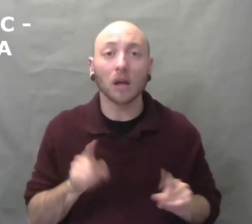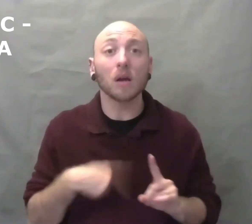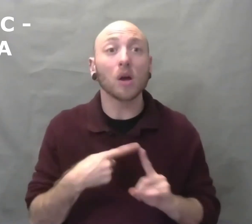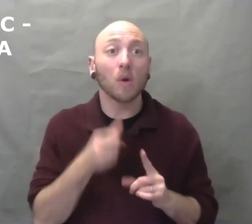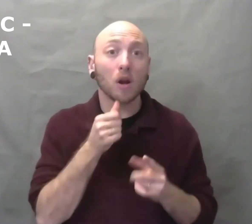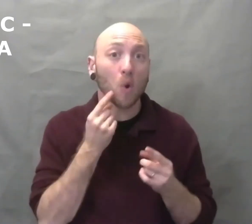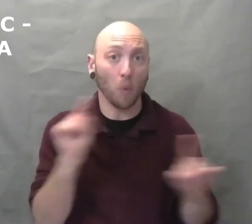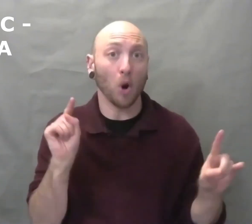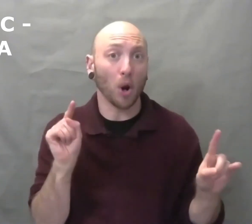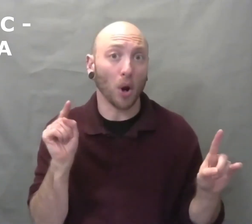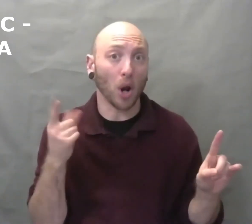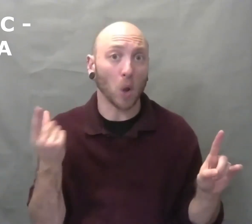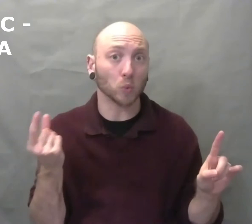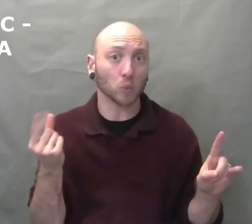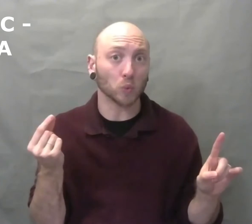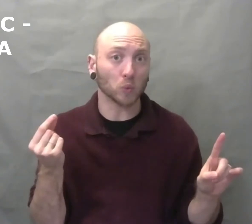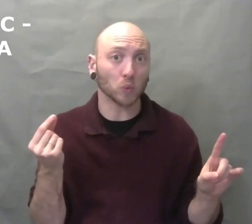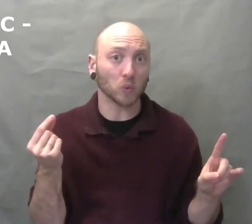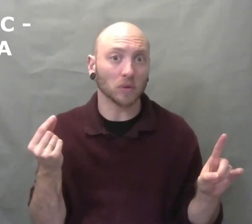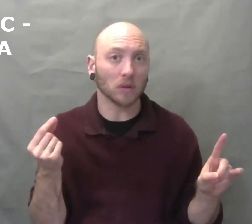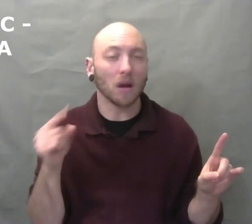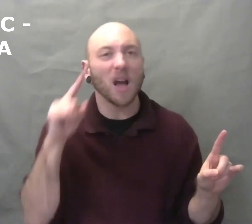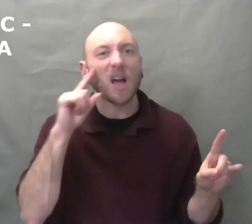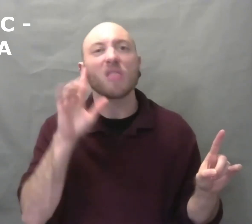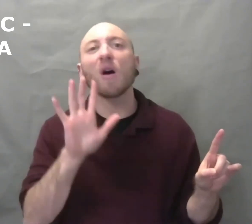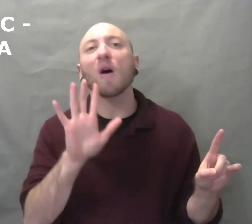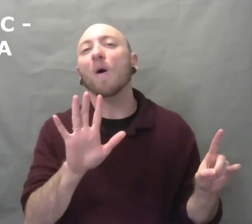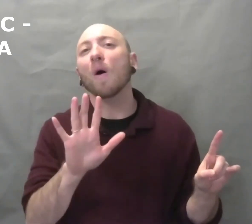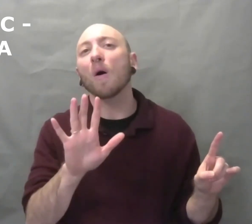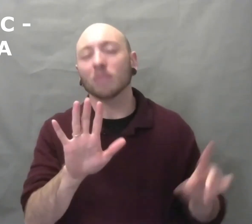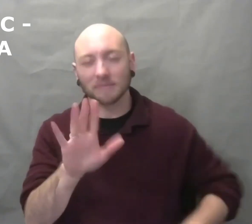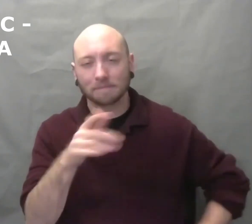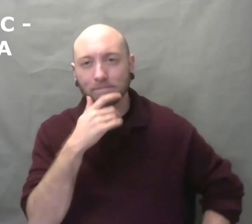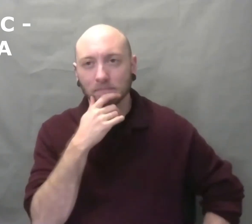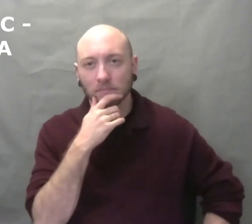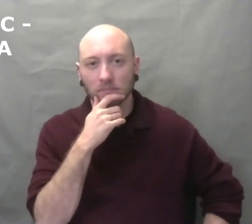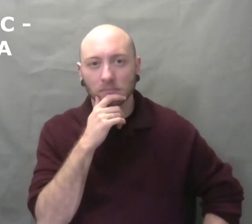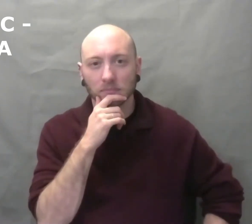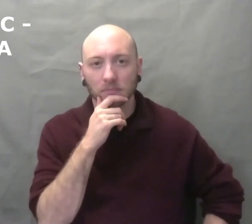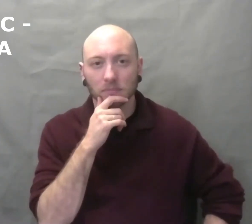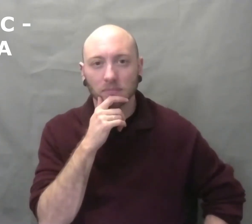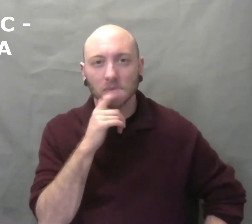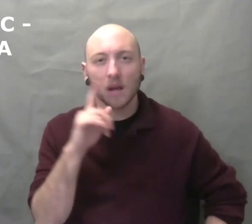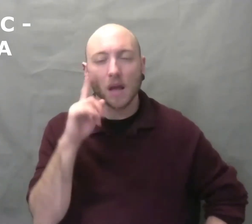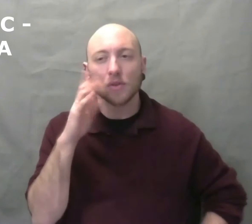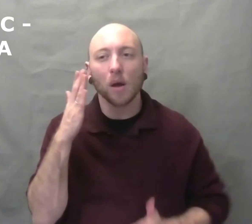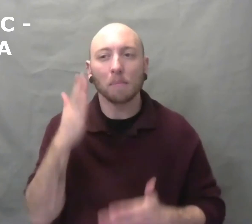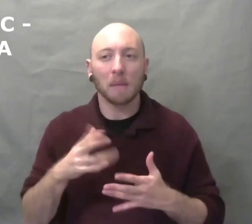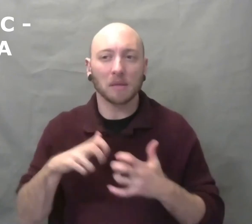away, I figured it was because I wasn't. At first I figured because I was drinking and I stopped, and then I figured because I wasn't drinking, I